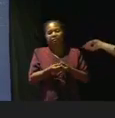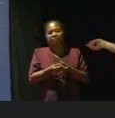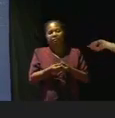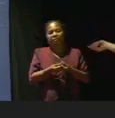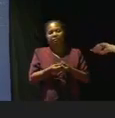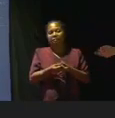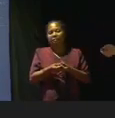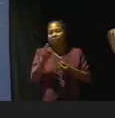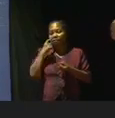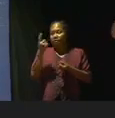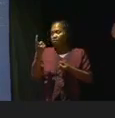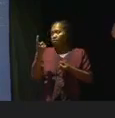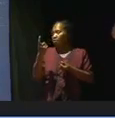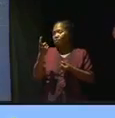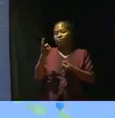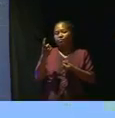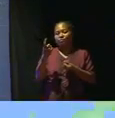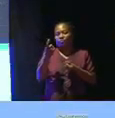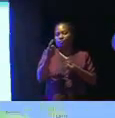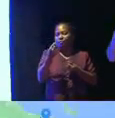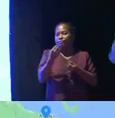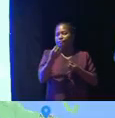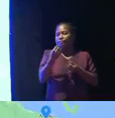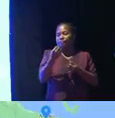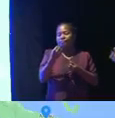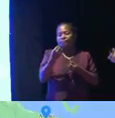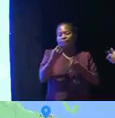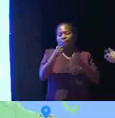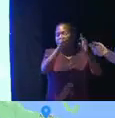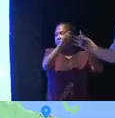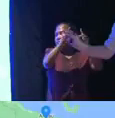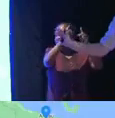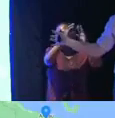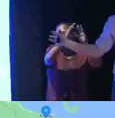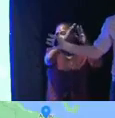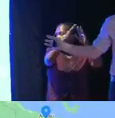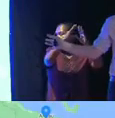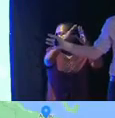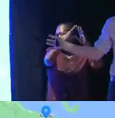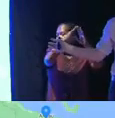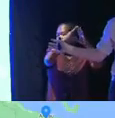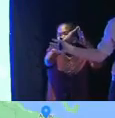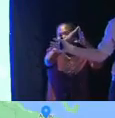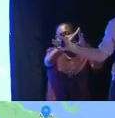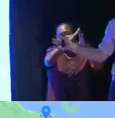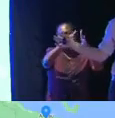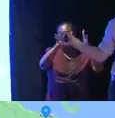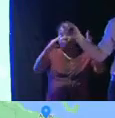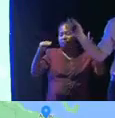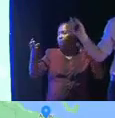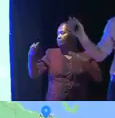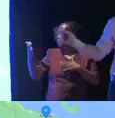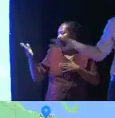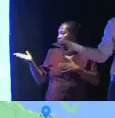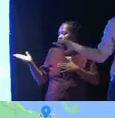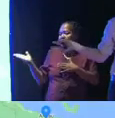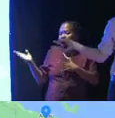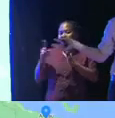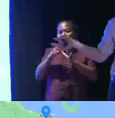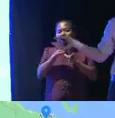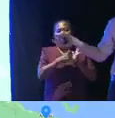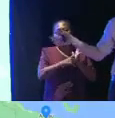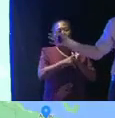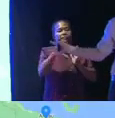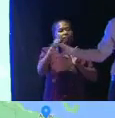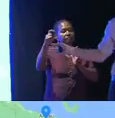bit. I'm going to show a map. Sorry, wrong way. So this map that you see on the screen is all of the